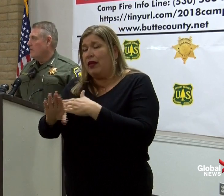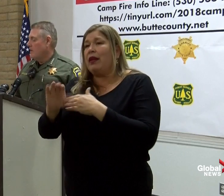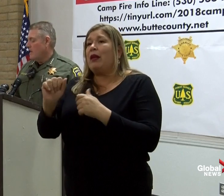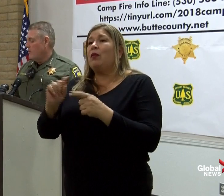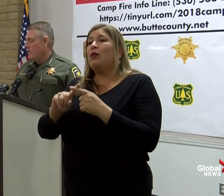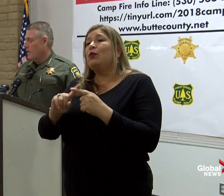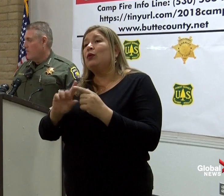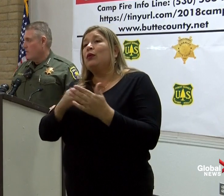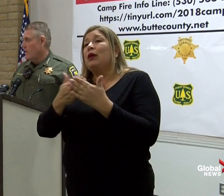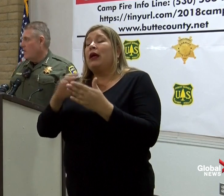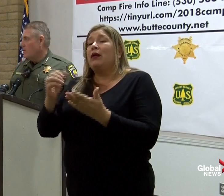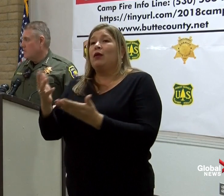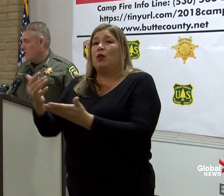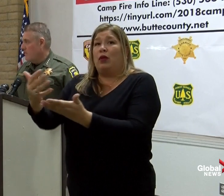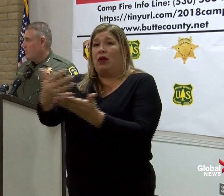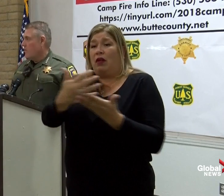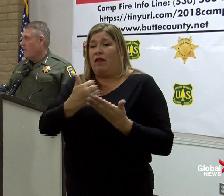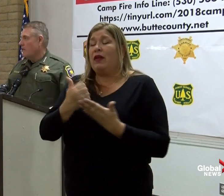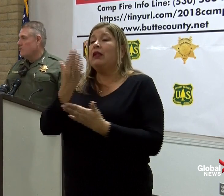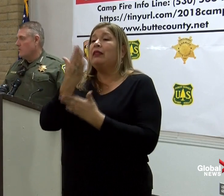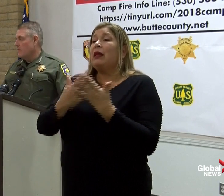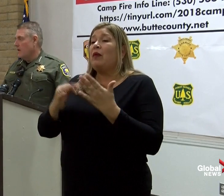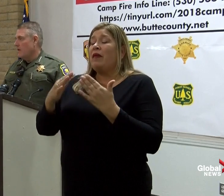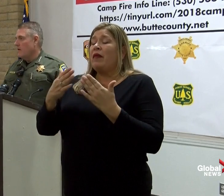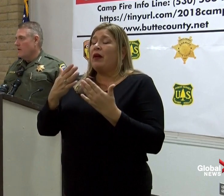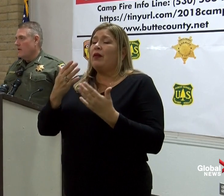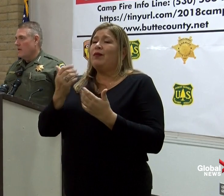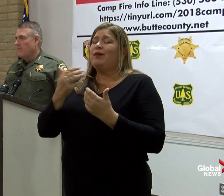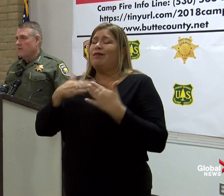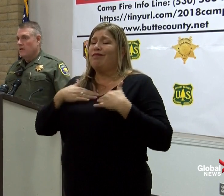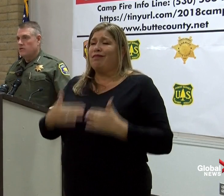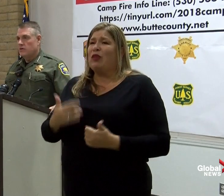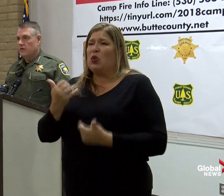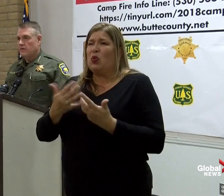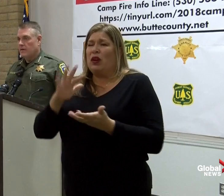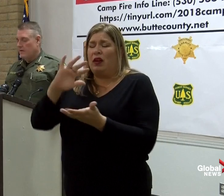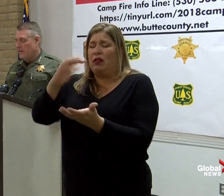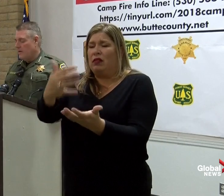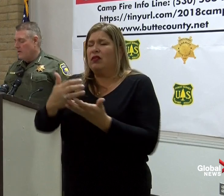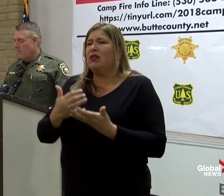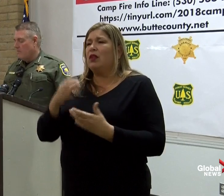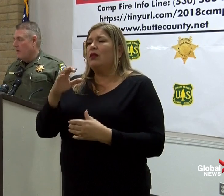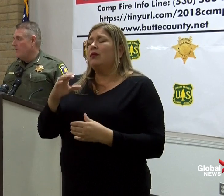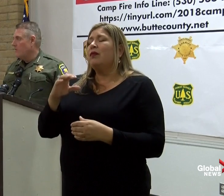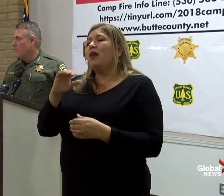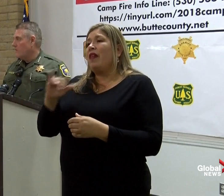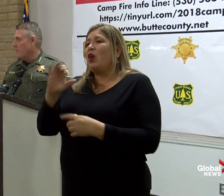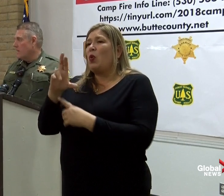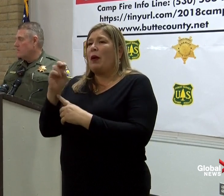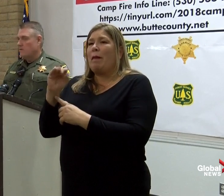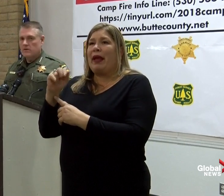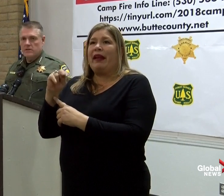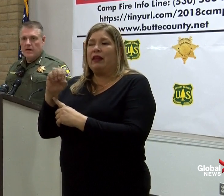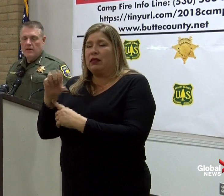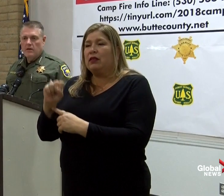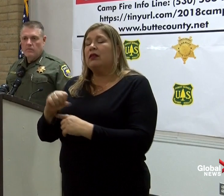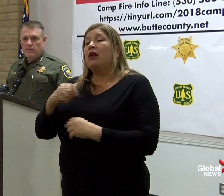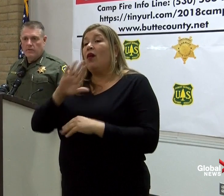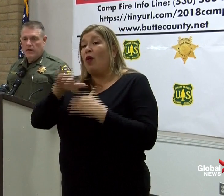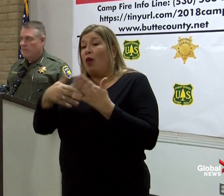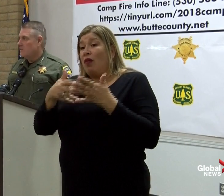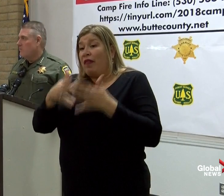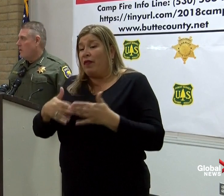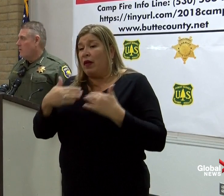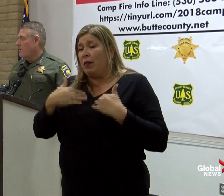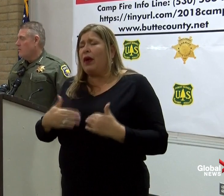to get up and recover some of the cremains that were there, and I've been assured that the remainder of the cremains that are on site will